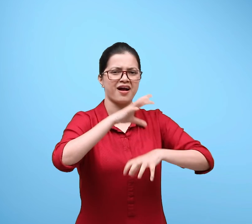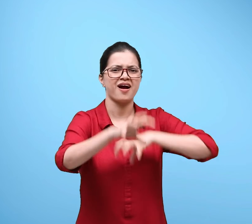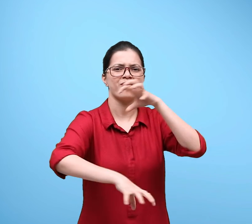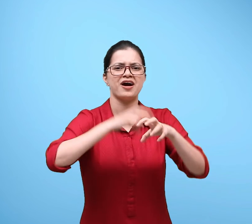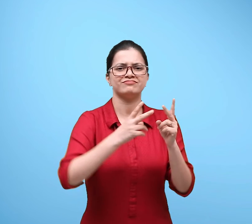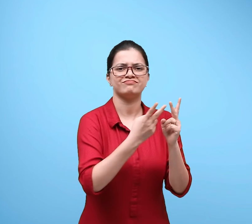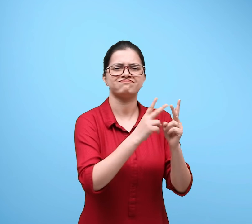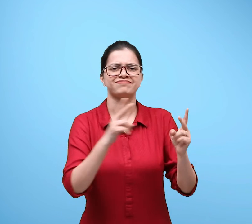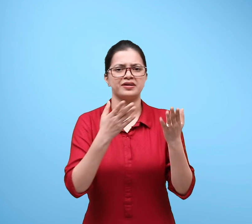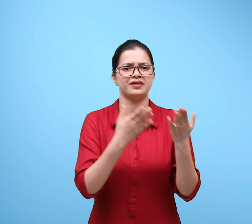leather,